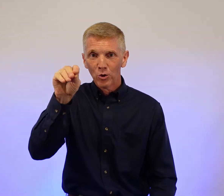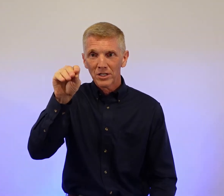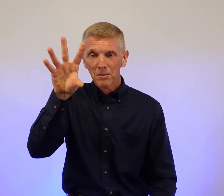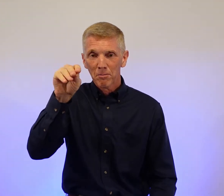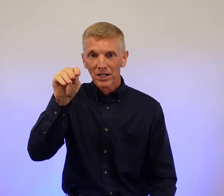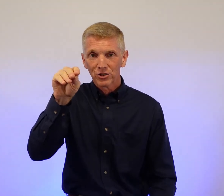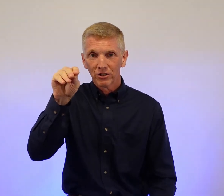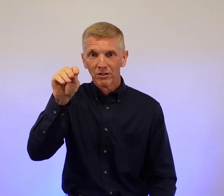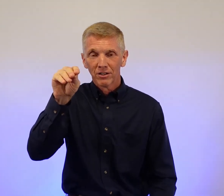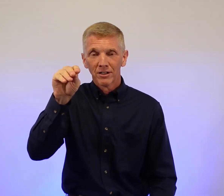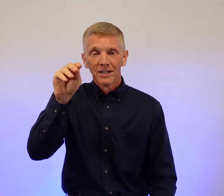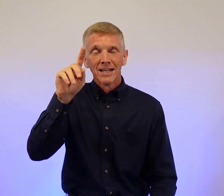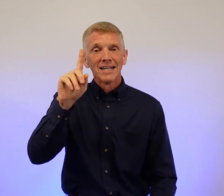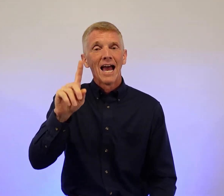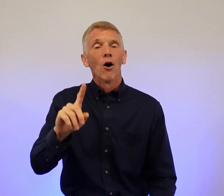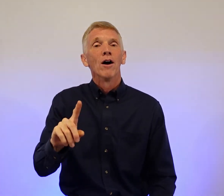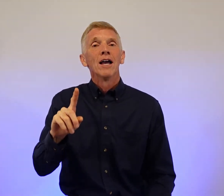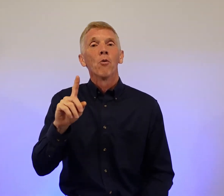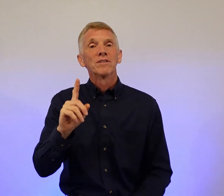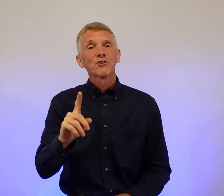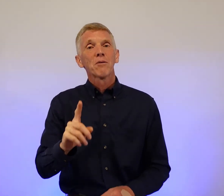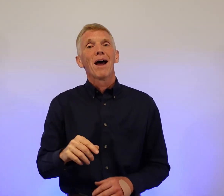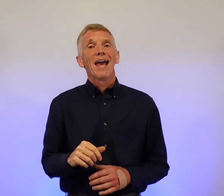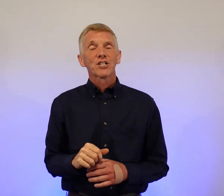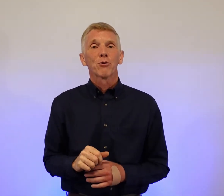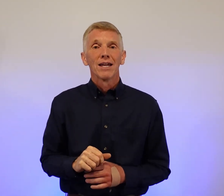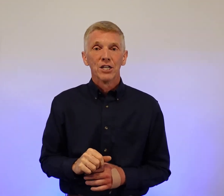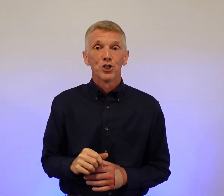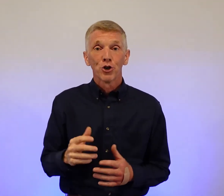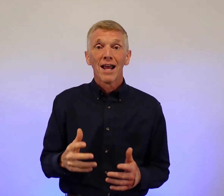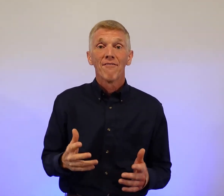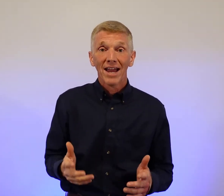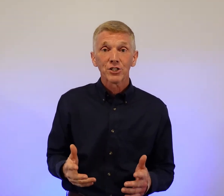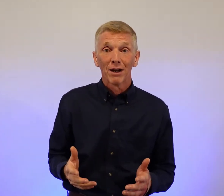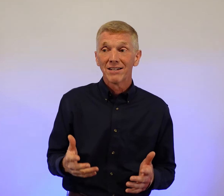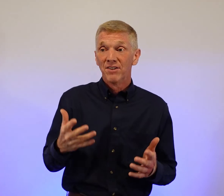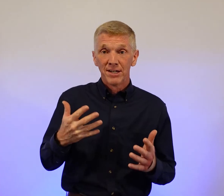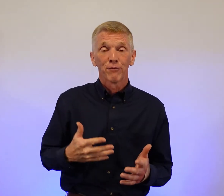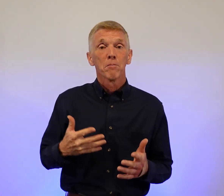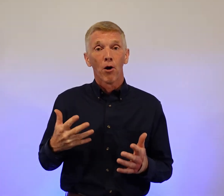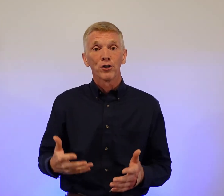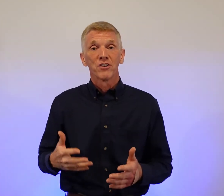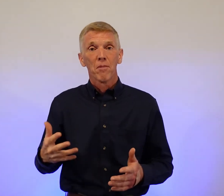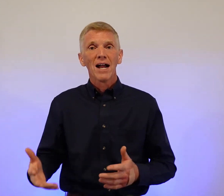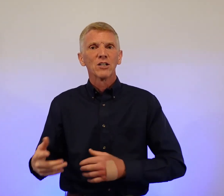closing? Picture. Now, what's interesting about X-ray is you're going to have X-rays of different parts of the body. Ooh.